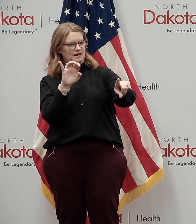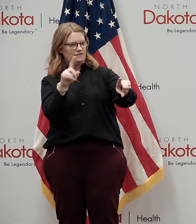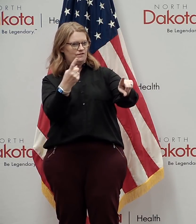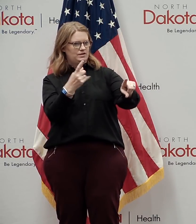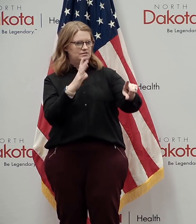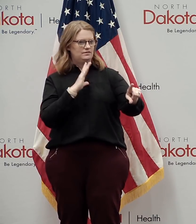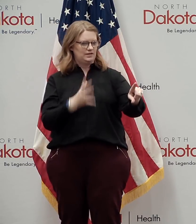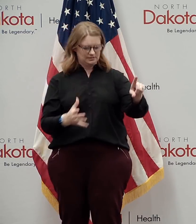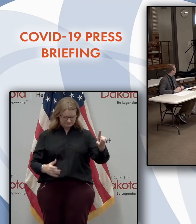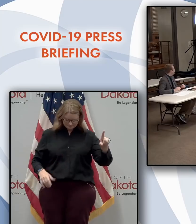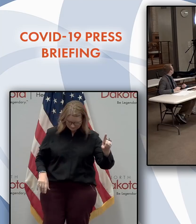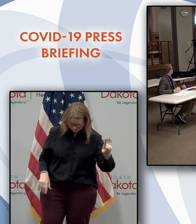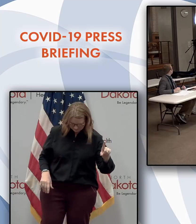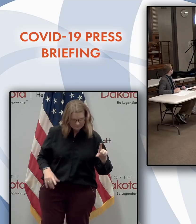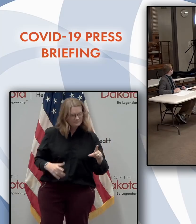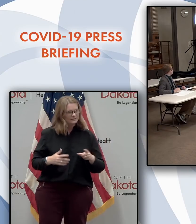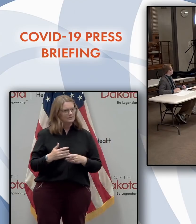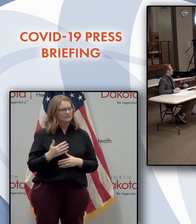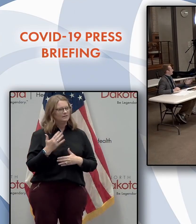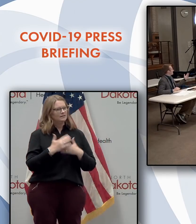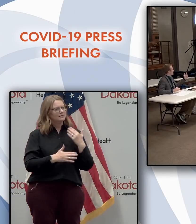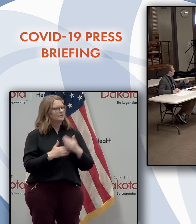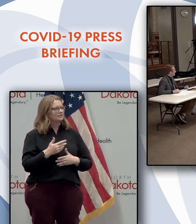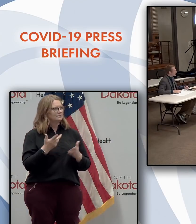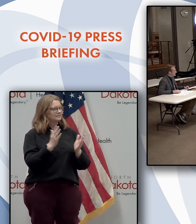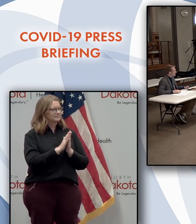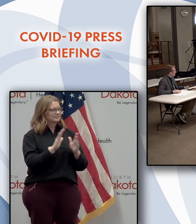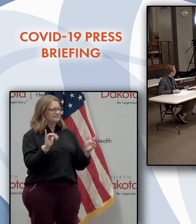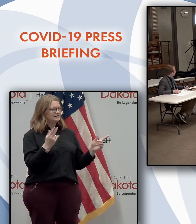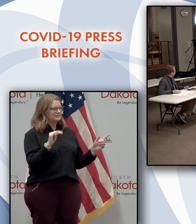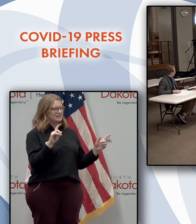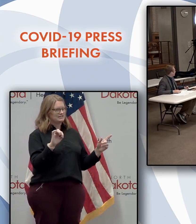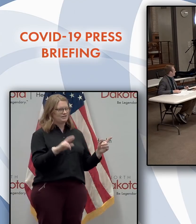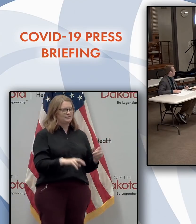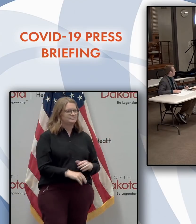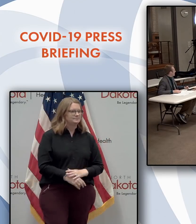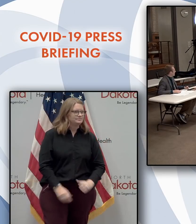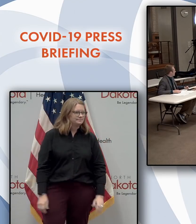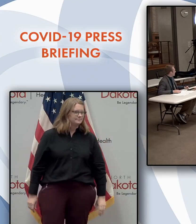first? Okay. I'd like to ask the Chancellor something. Okay, thank you, Dave.